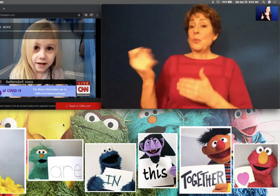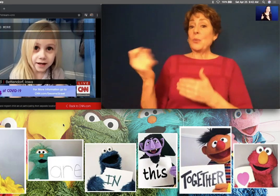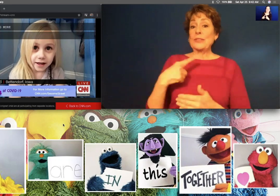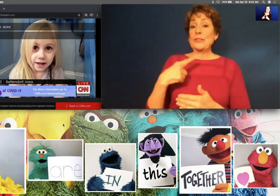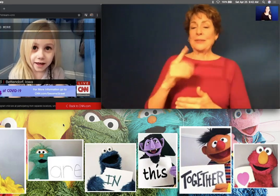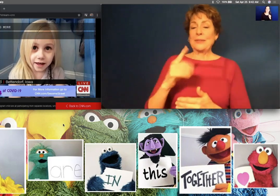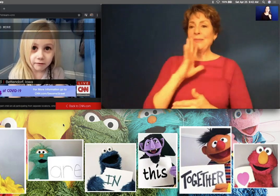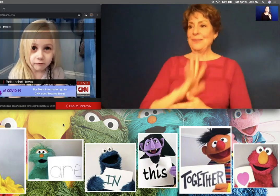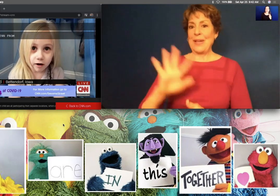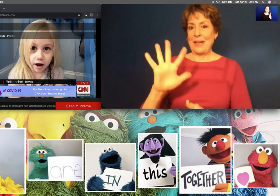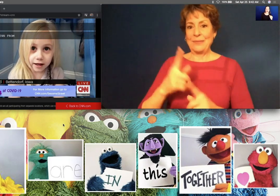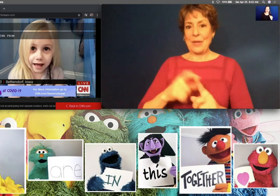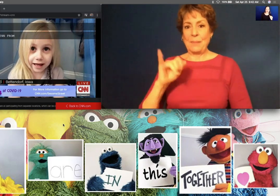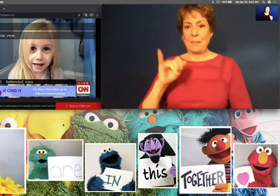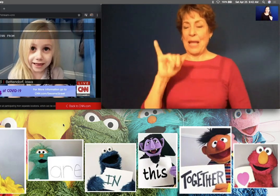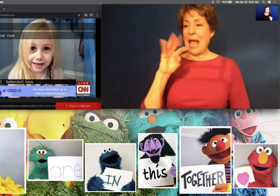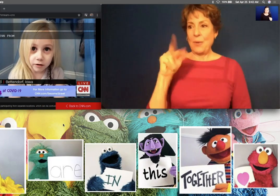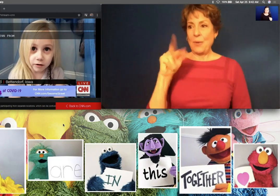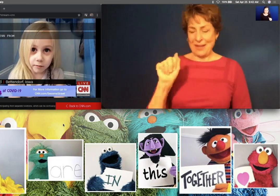from Bettendorf, Iowa.